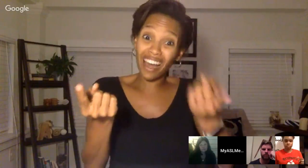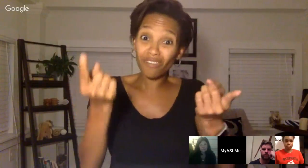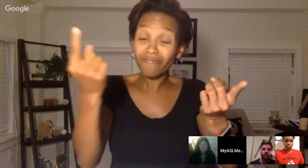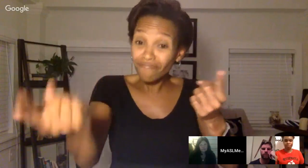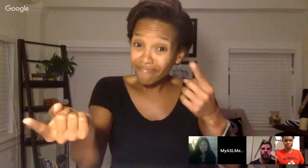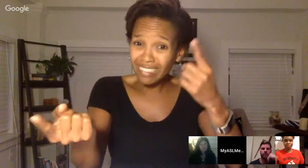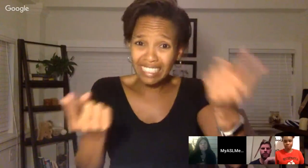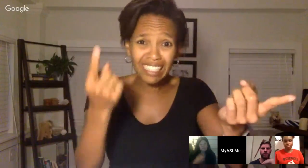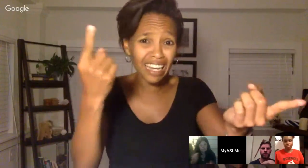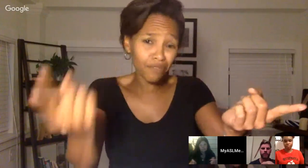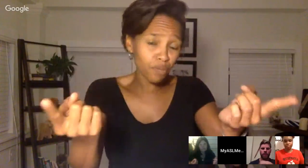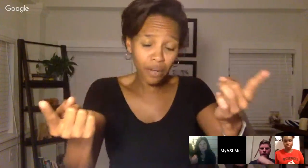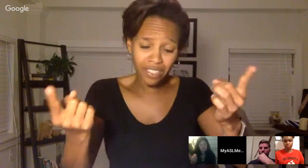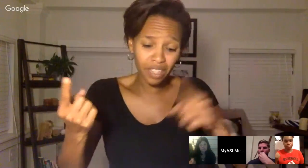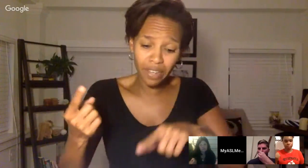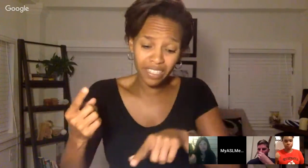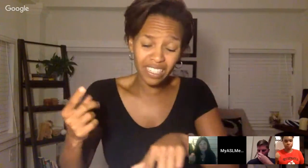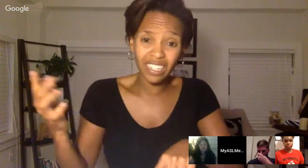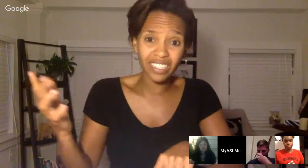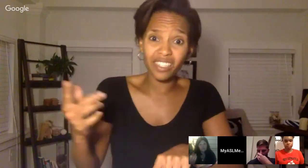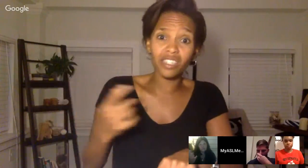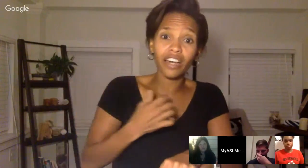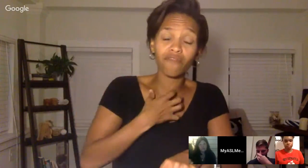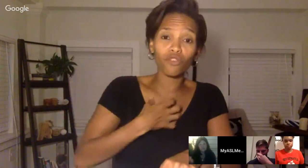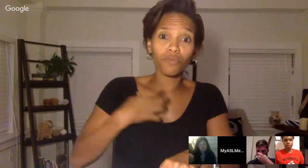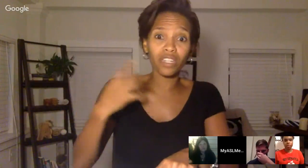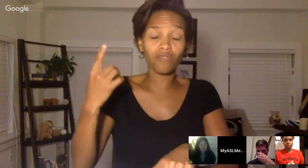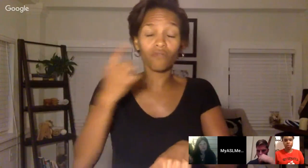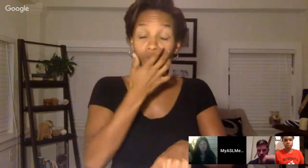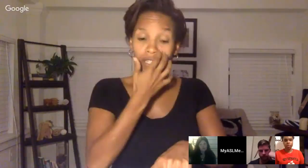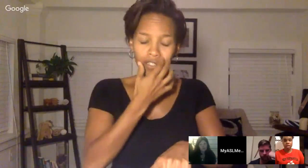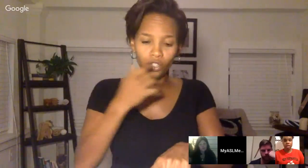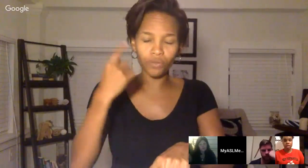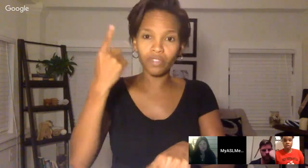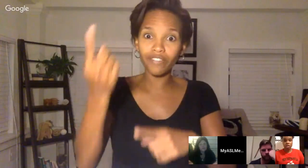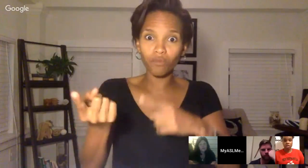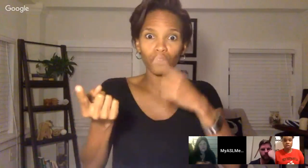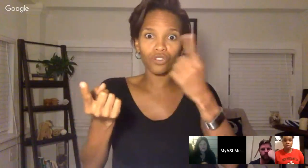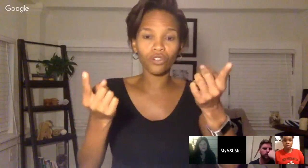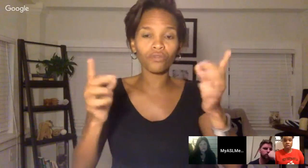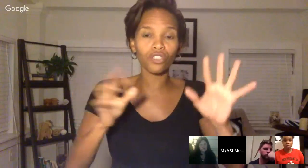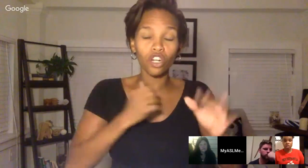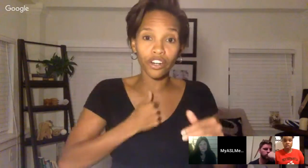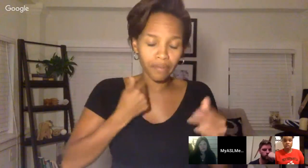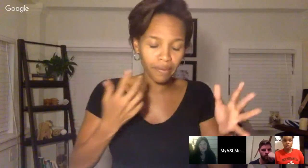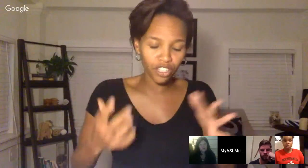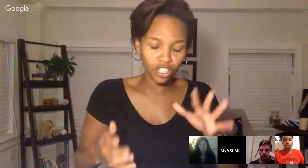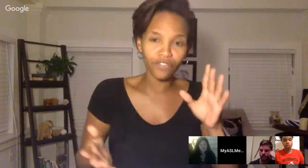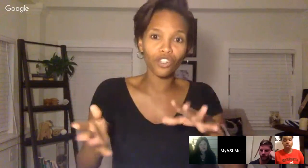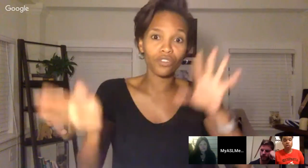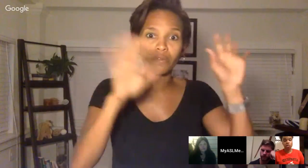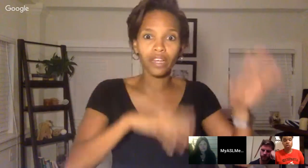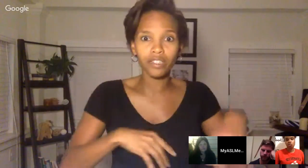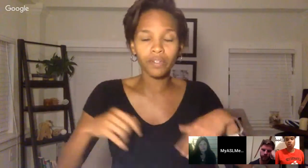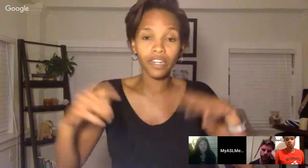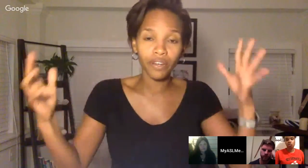going down. This probably wasn't the best idea, because this is kind of morbid and real, so even more so. Sorry, maybe I should have chosen something else. But anyway,